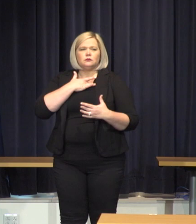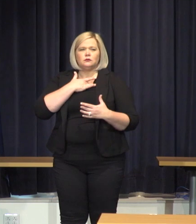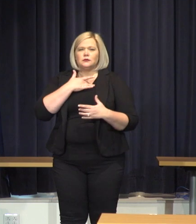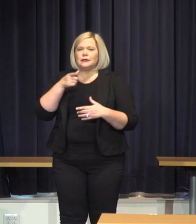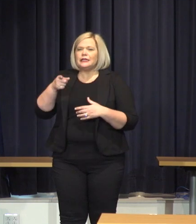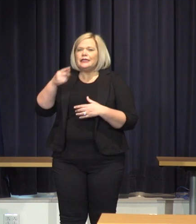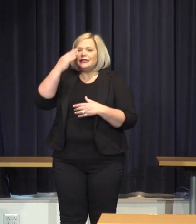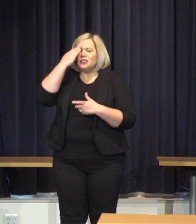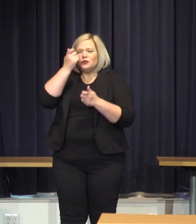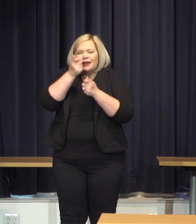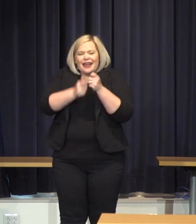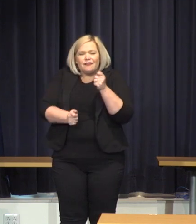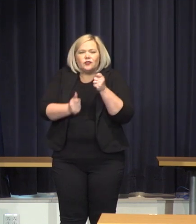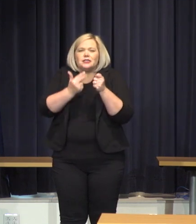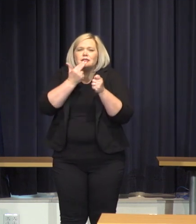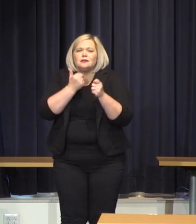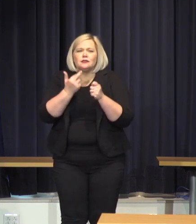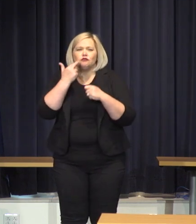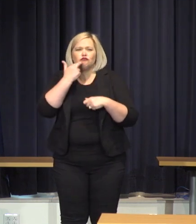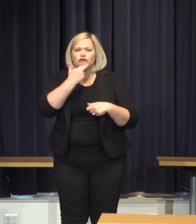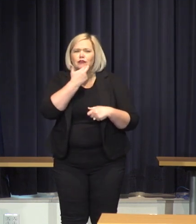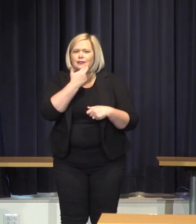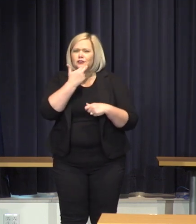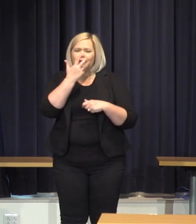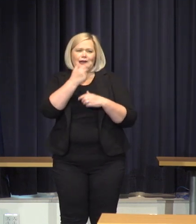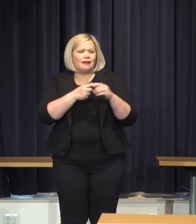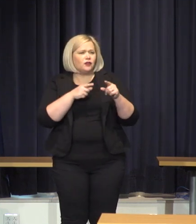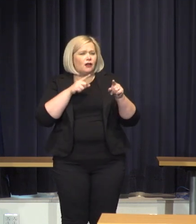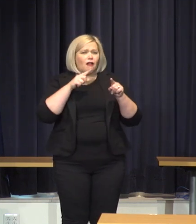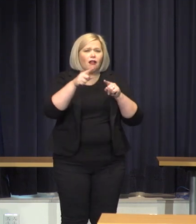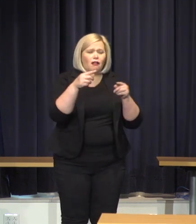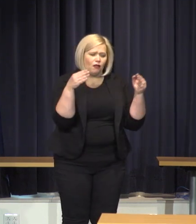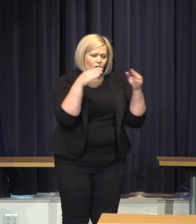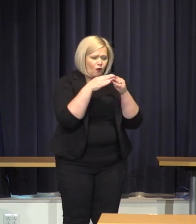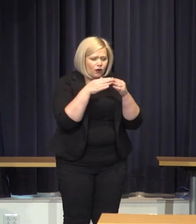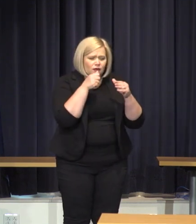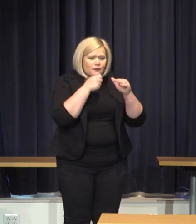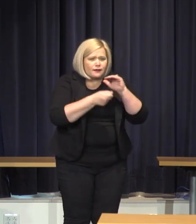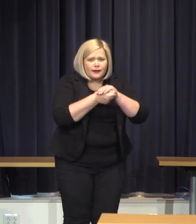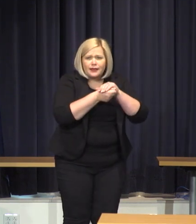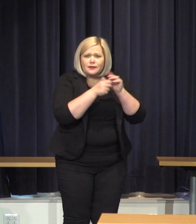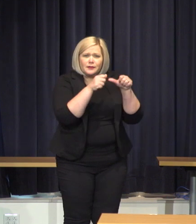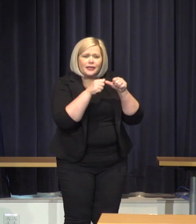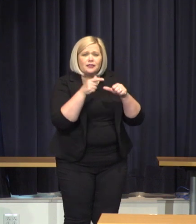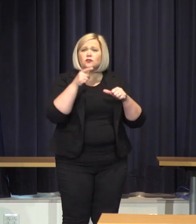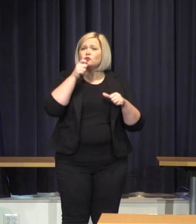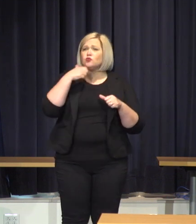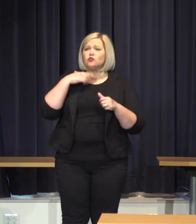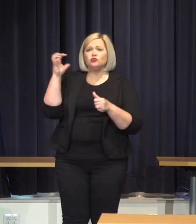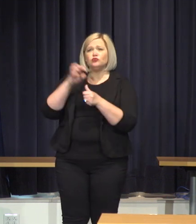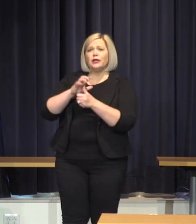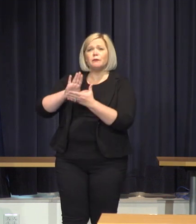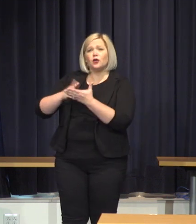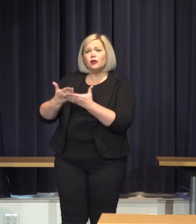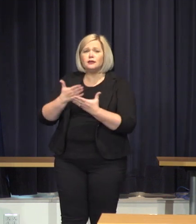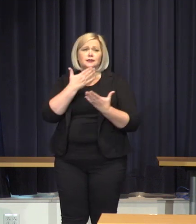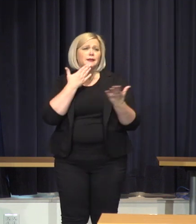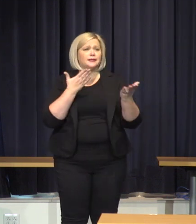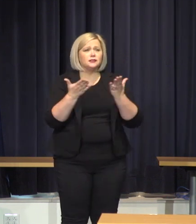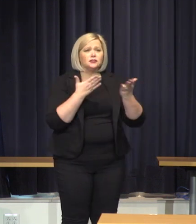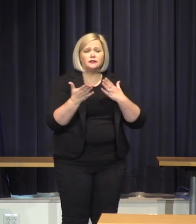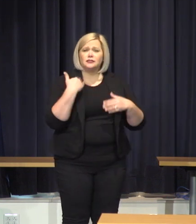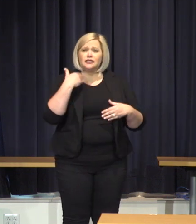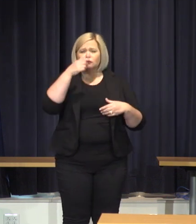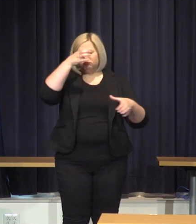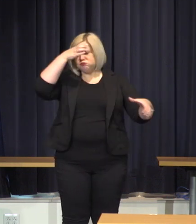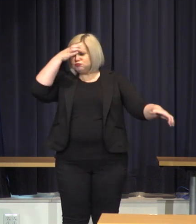little restaurant in every corner of his district and who had the best cooks, the best service, and